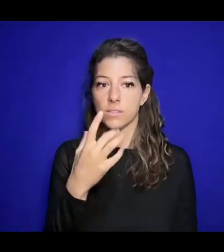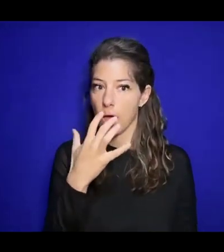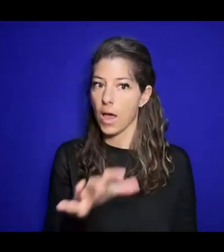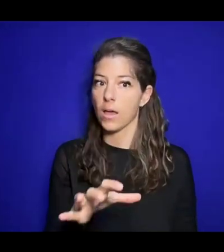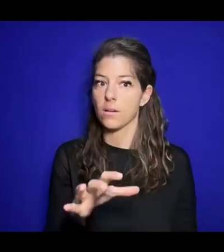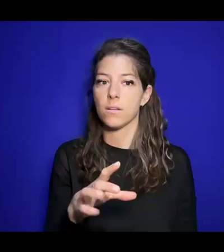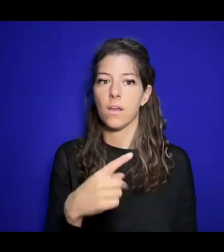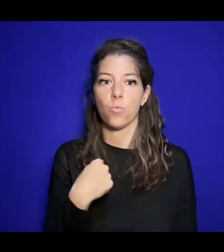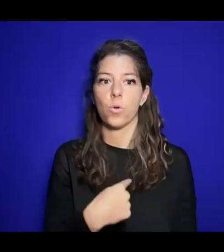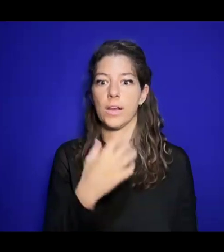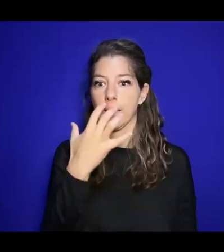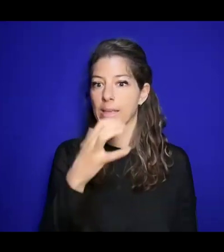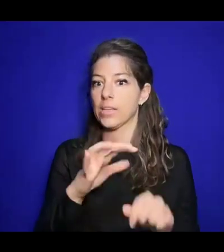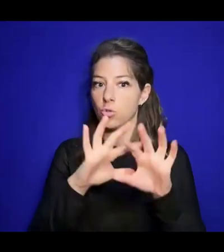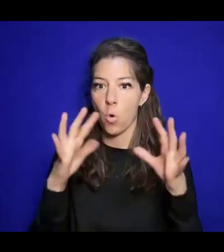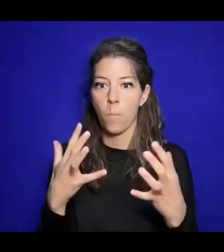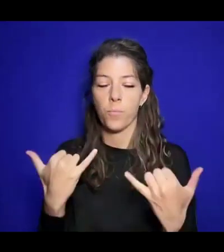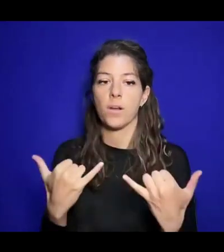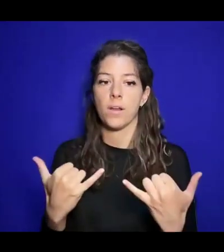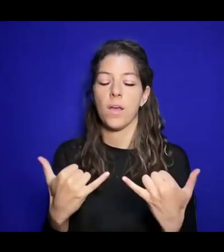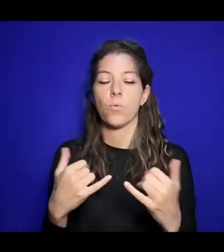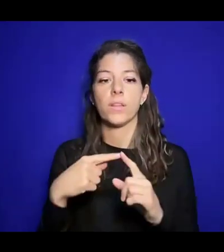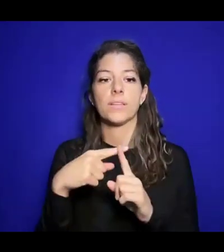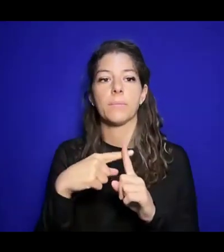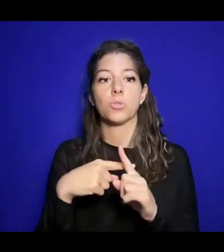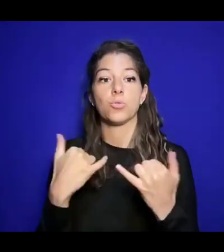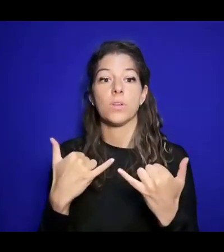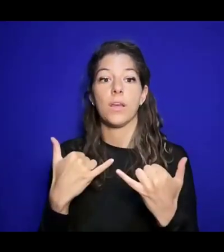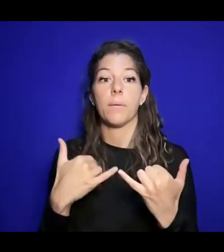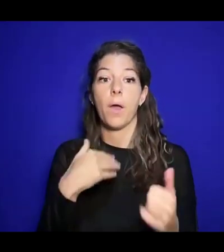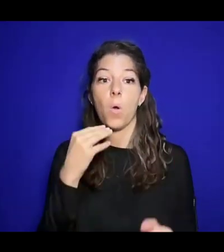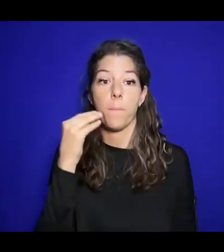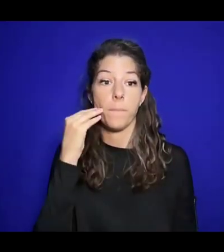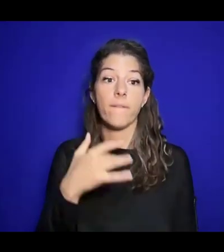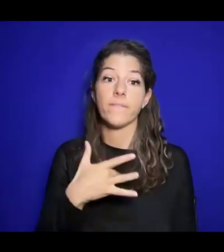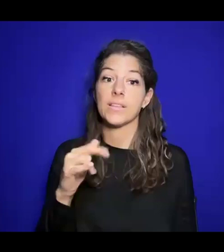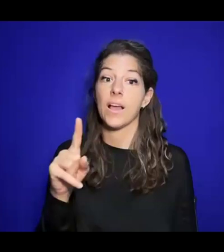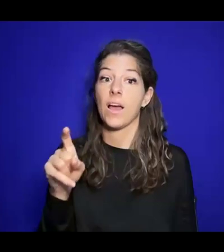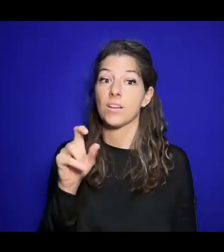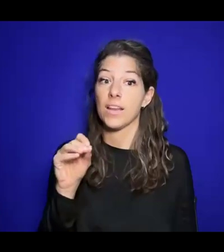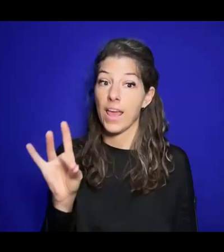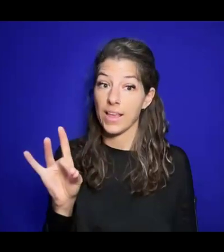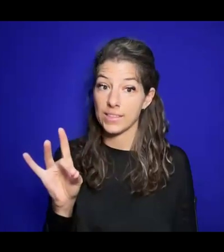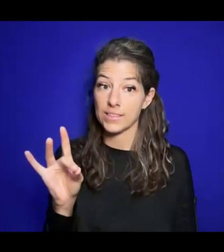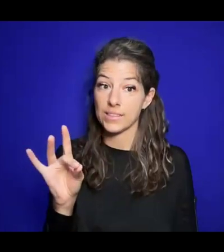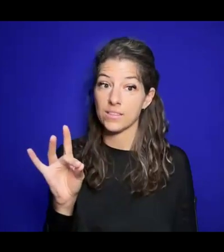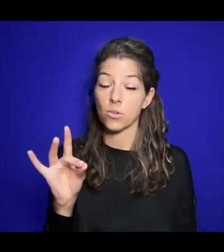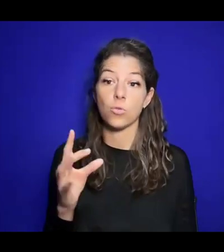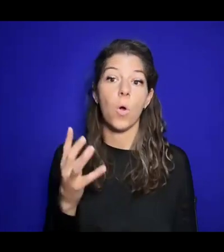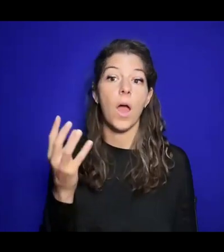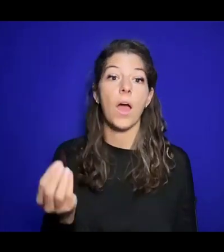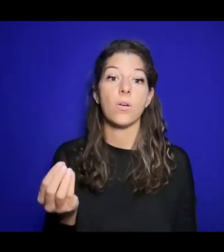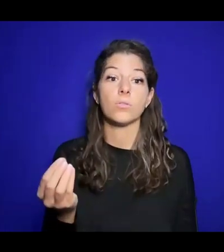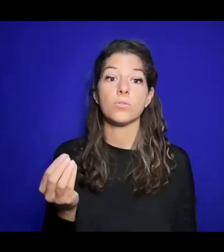and we're in a heat dome. The temperature today at my house feels like 108. And so to go out